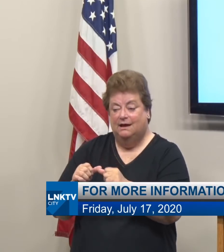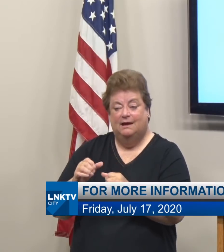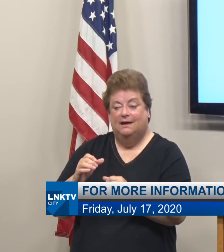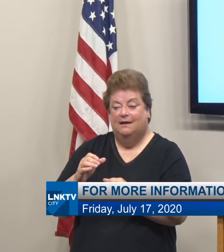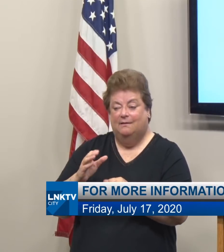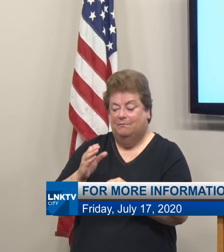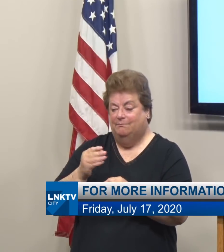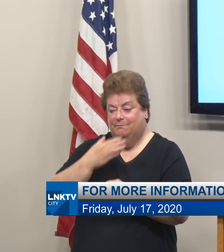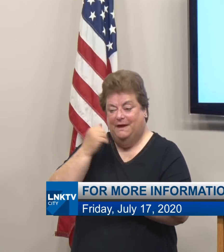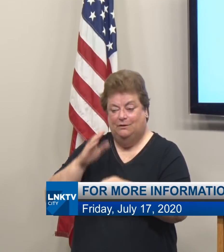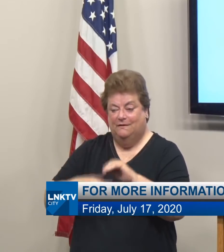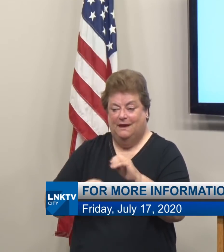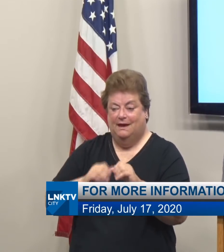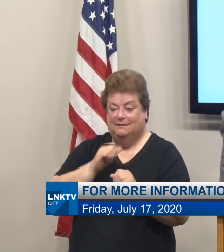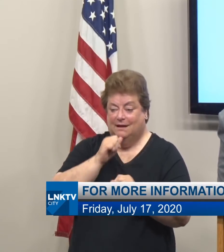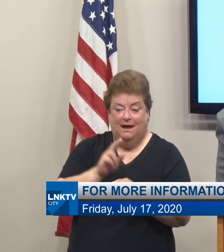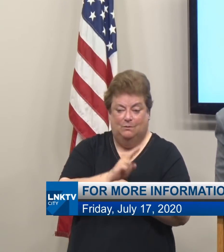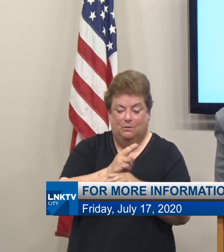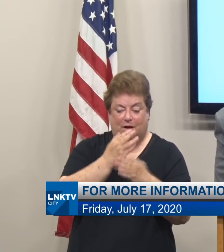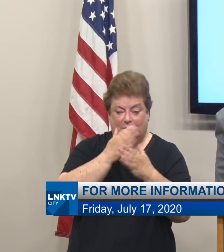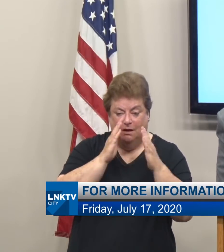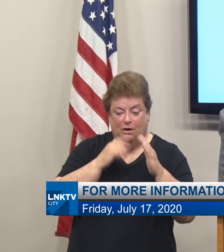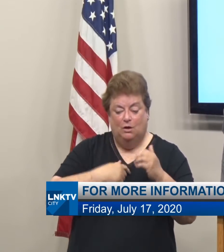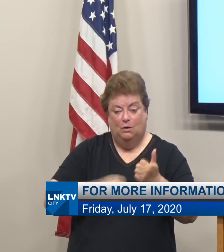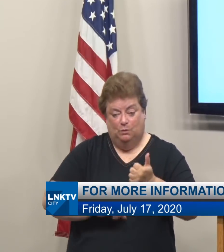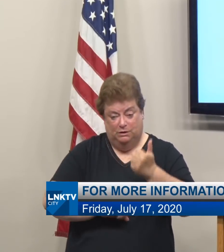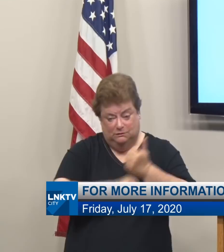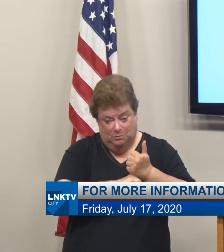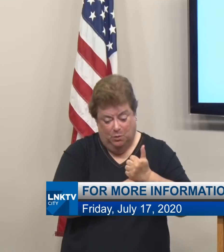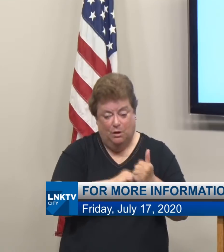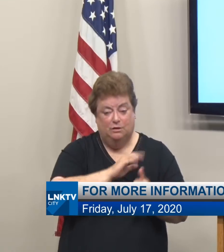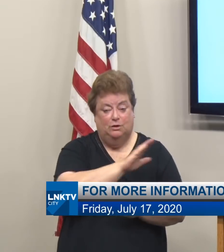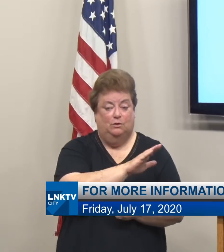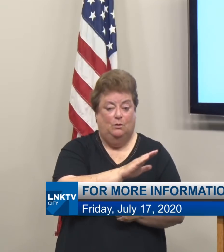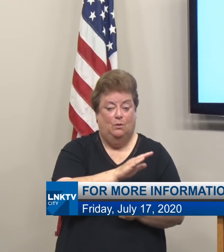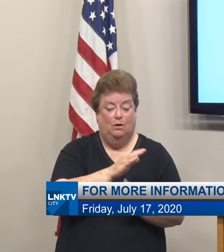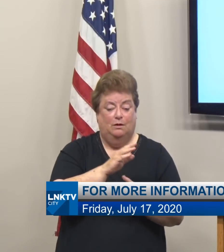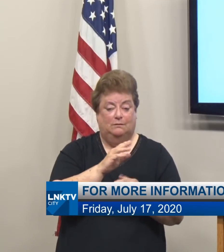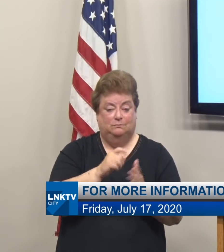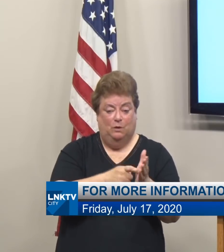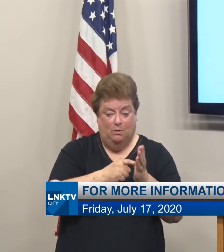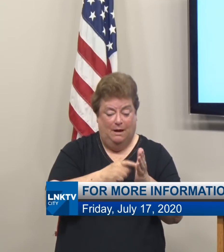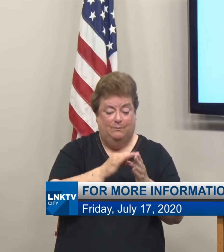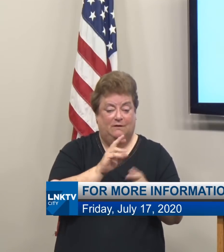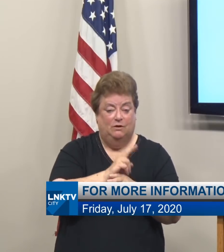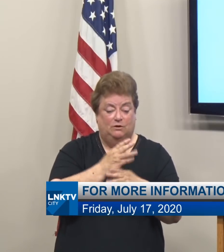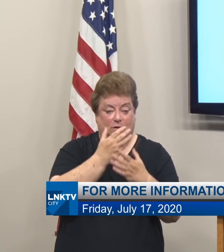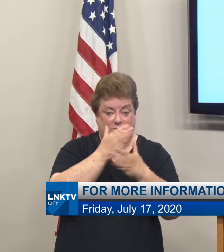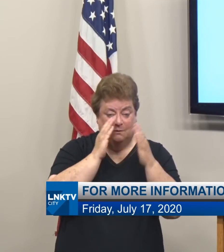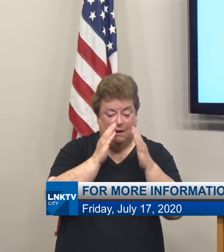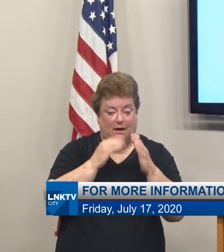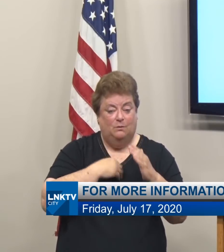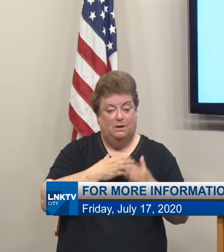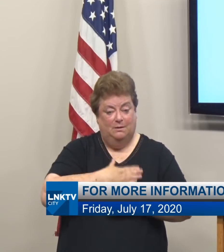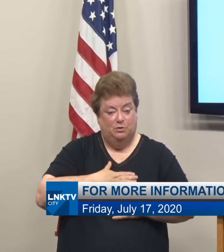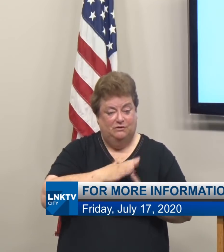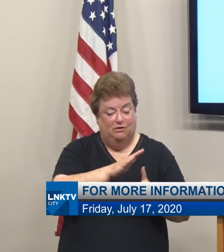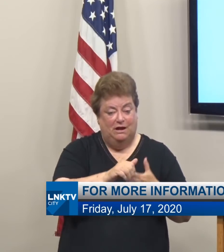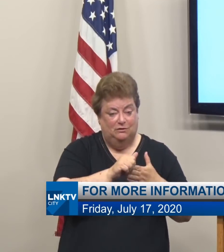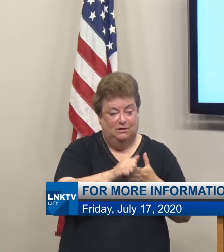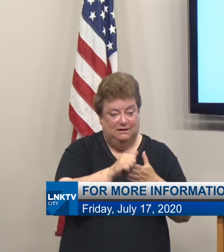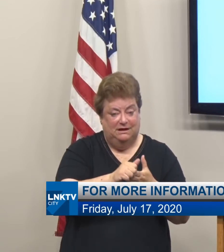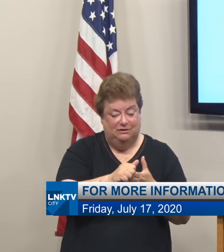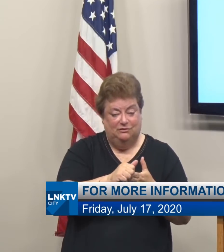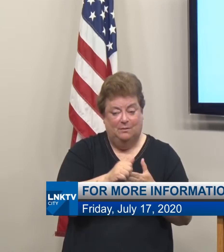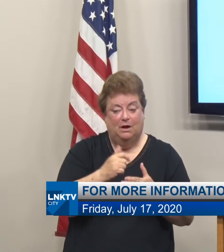wearing them. So we are in full support of the DHM Mayor and Director Lopez, and we appreciate your leadership on the matter. It's consistent with what